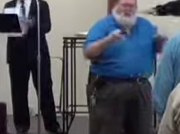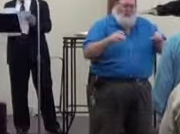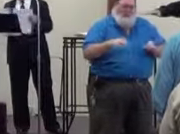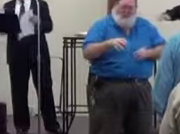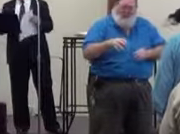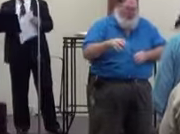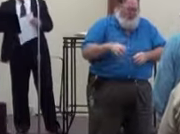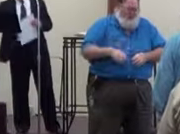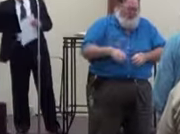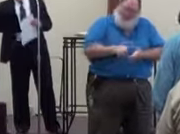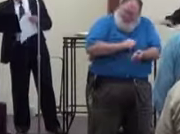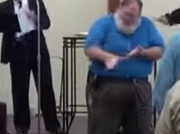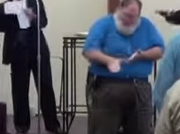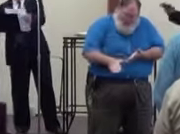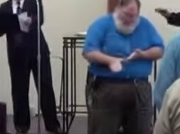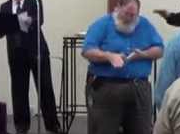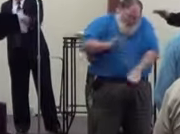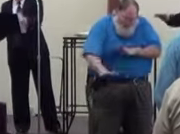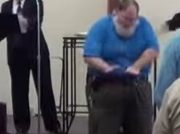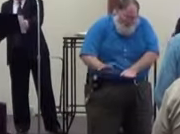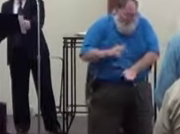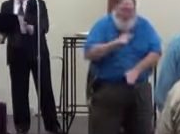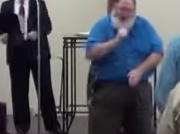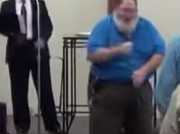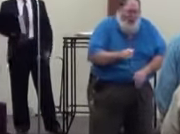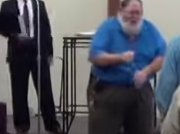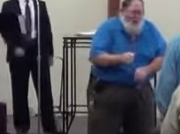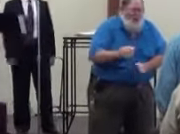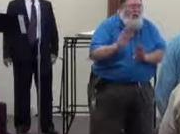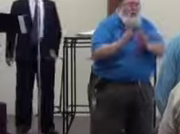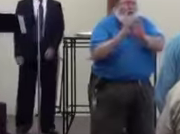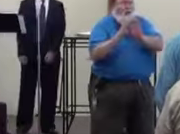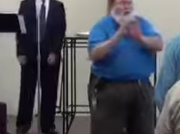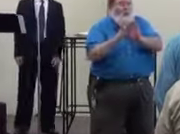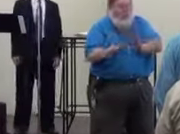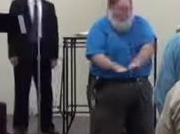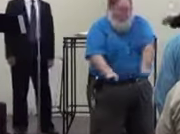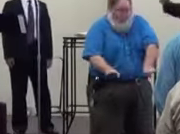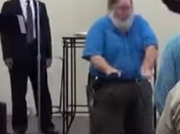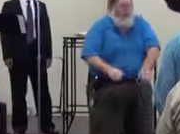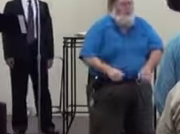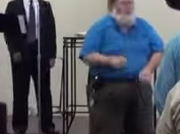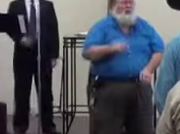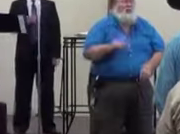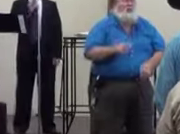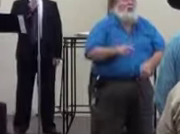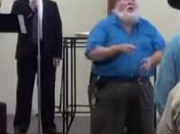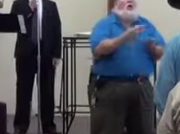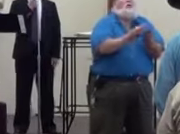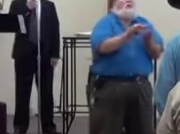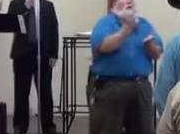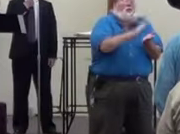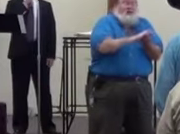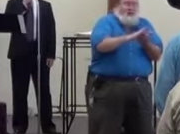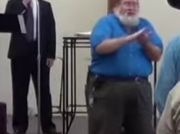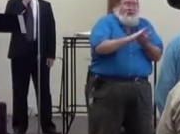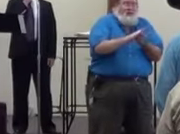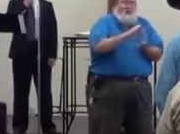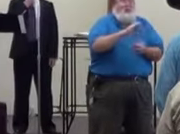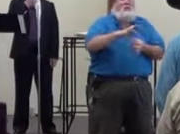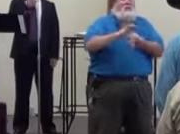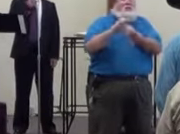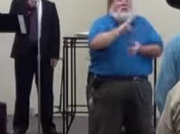trampled in the ground. You're not a doormat. You're the righteousness of Christ. You're the sons